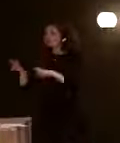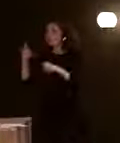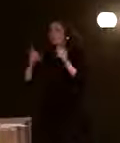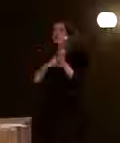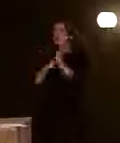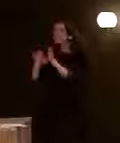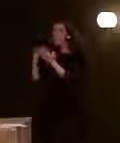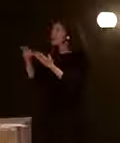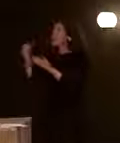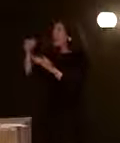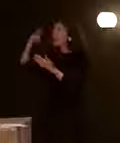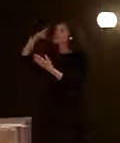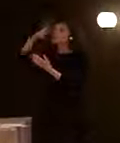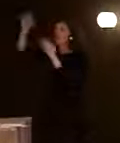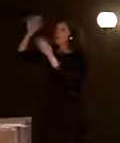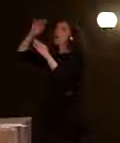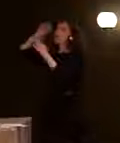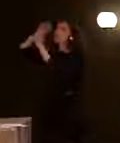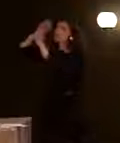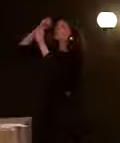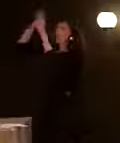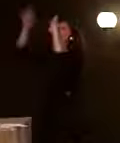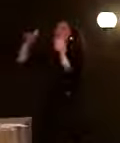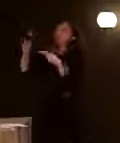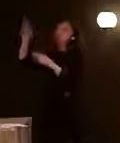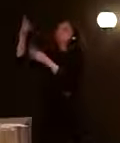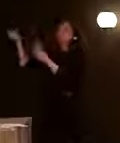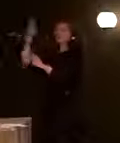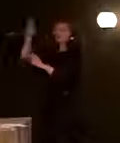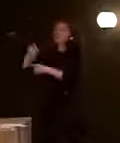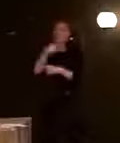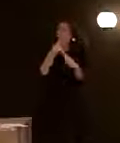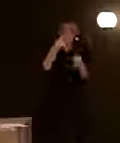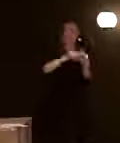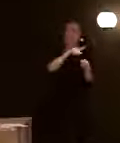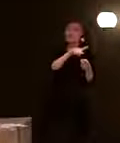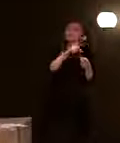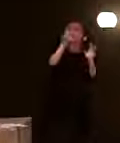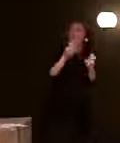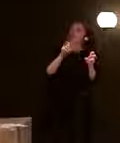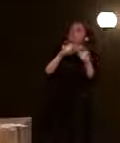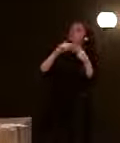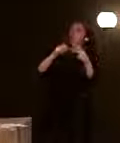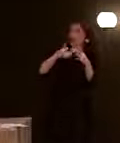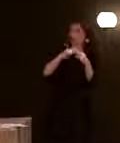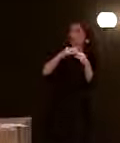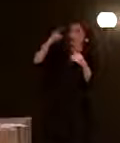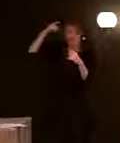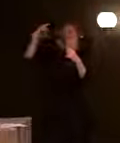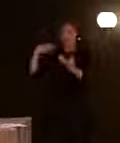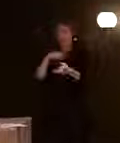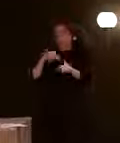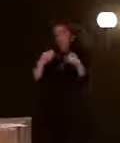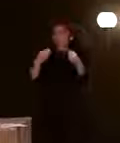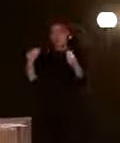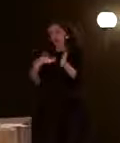use? I'll proceed by giving you more examples in order to illustrate this approach further. And one